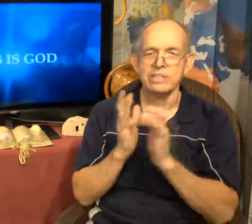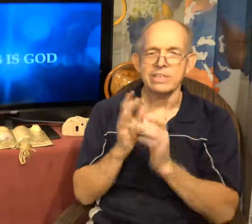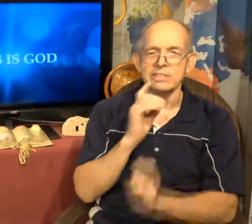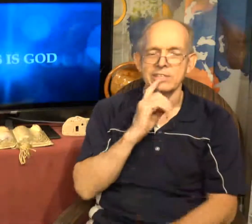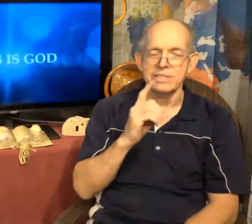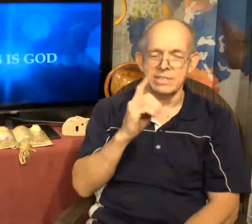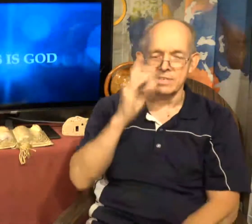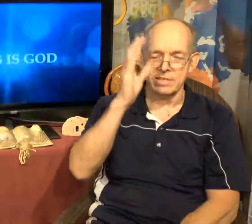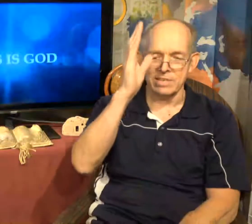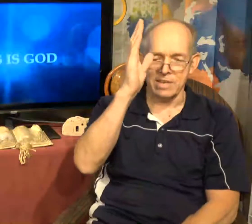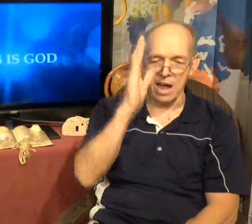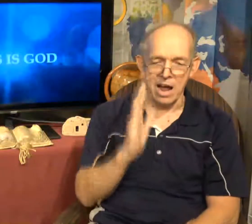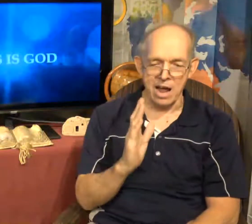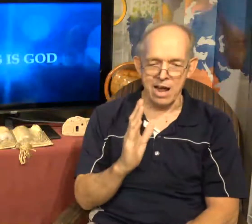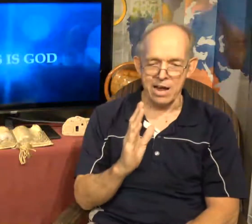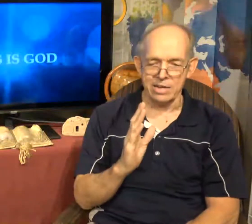Jesus is God.